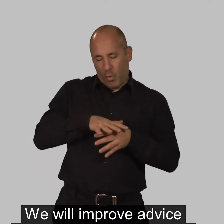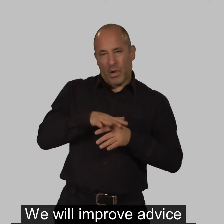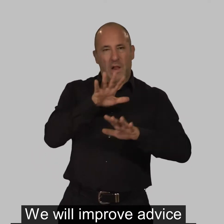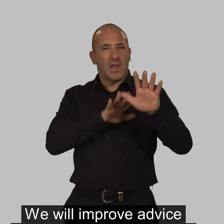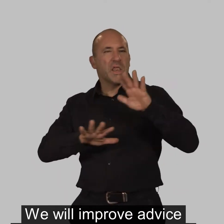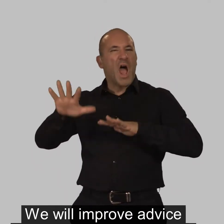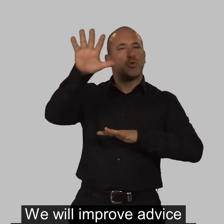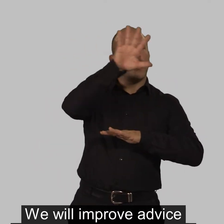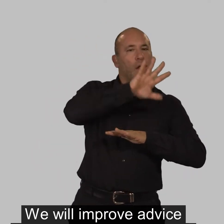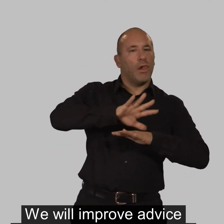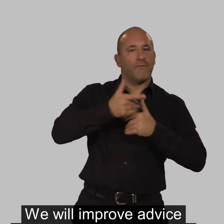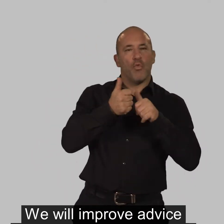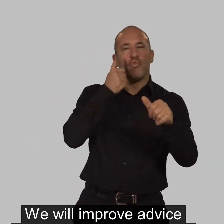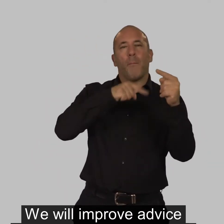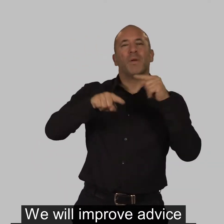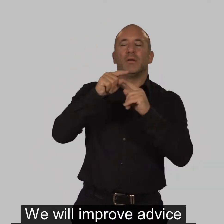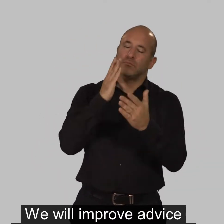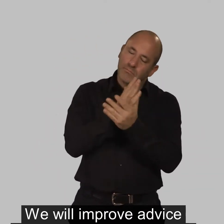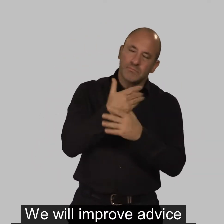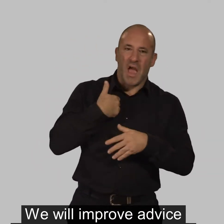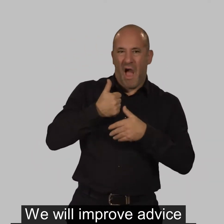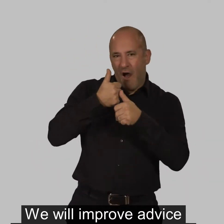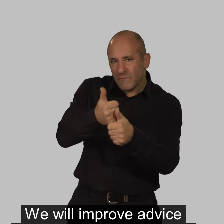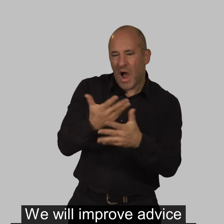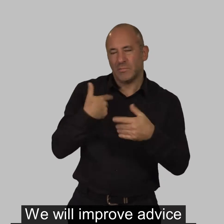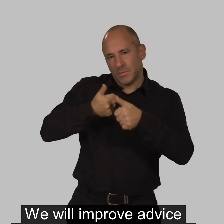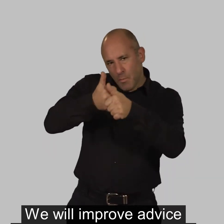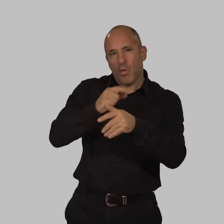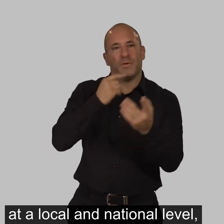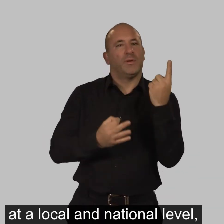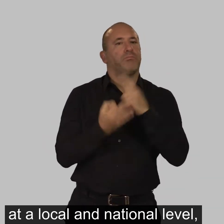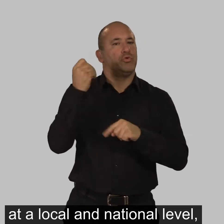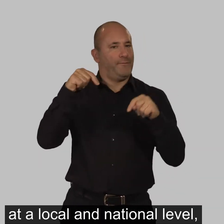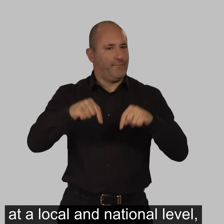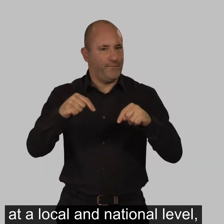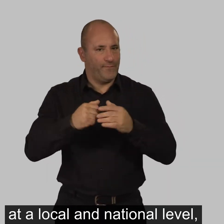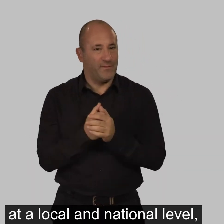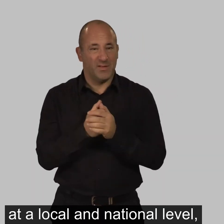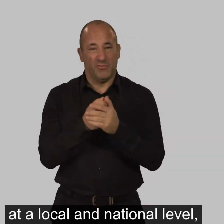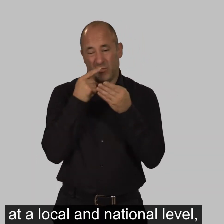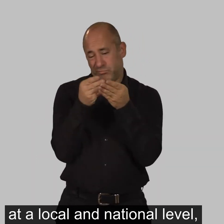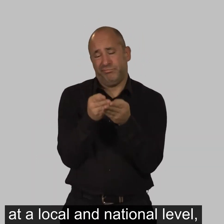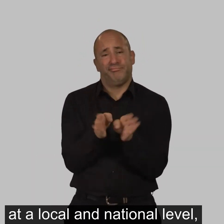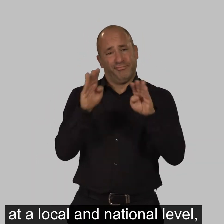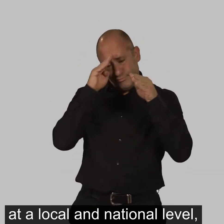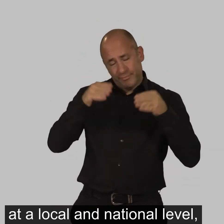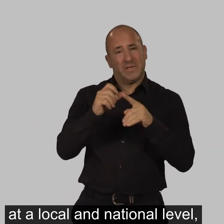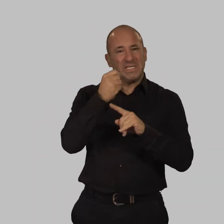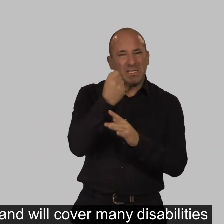We will improve advice and support for employers at a local and national level, and will cover